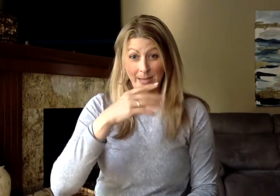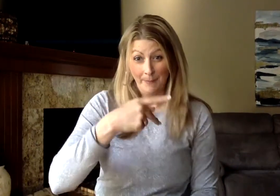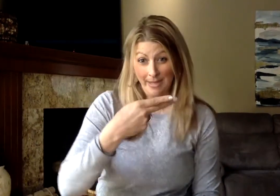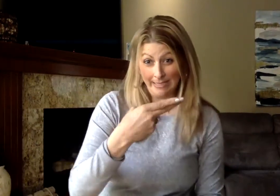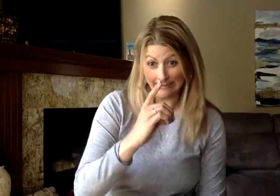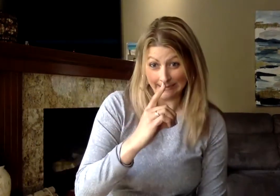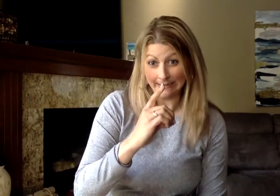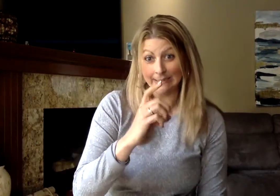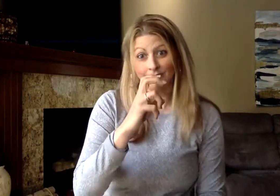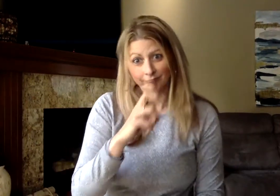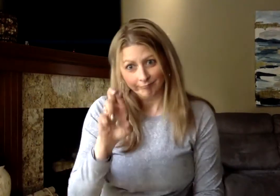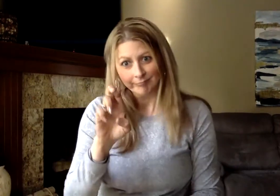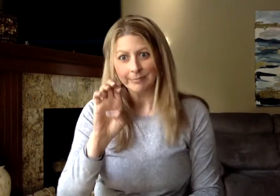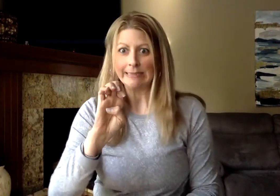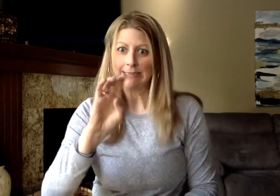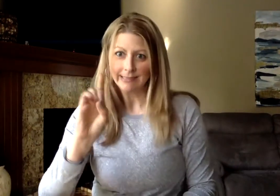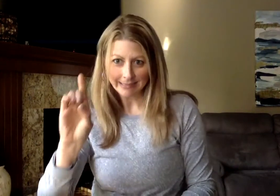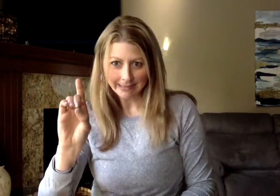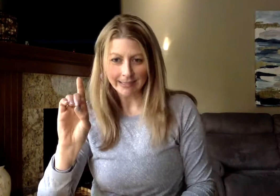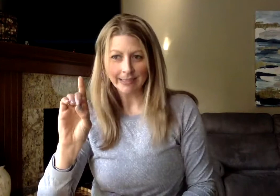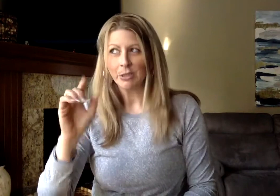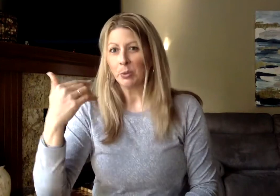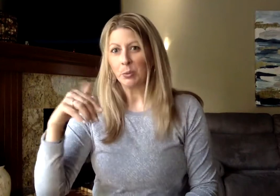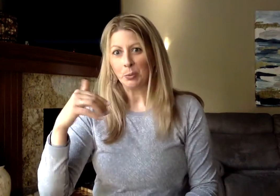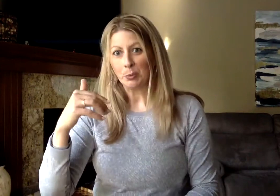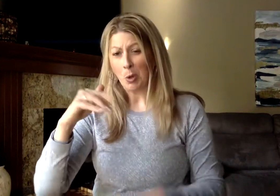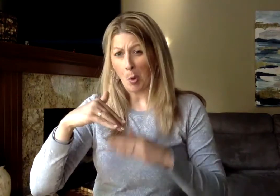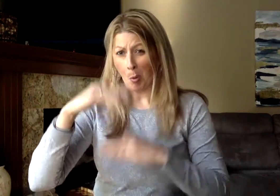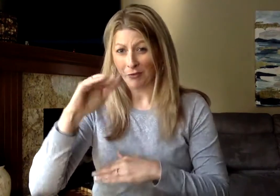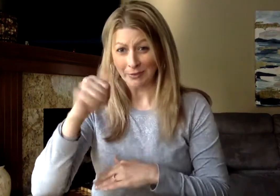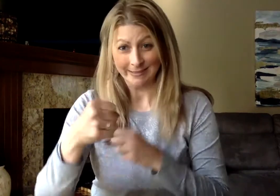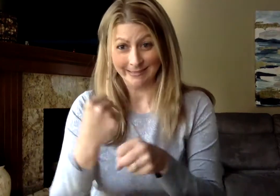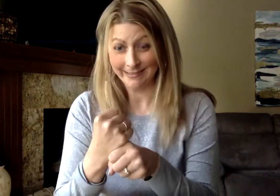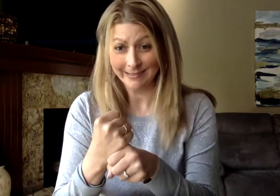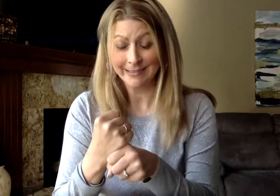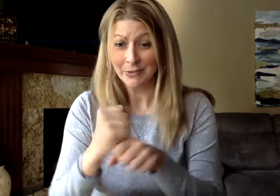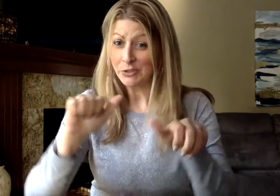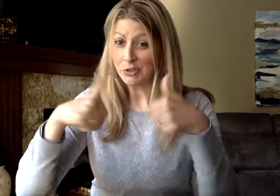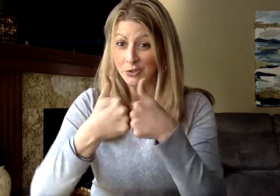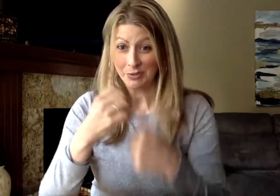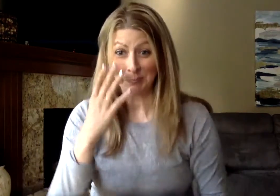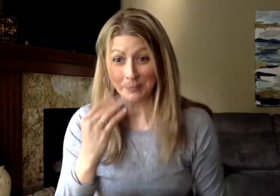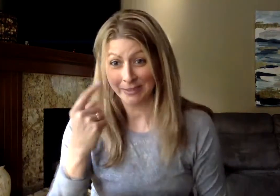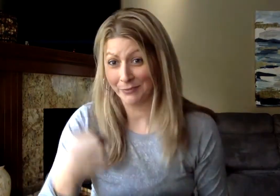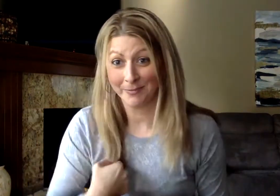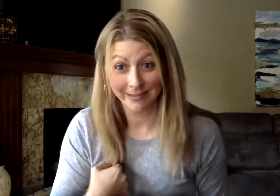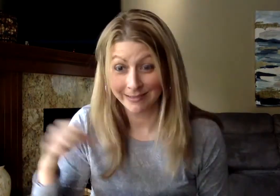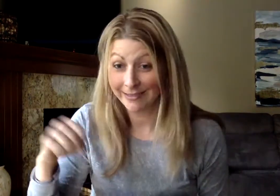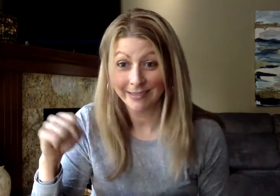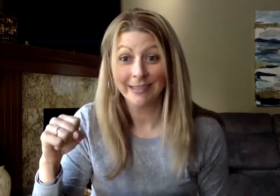So I have been working on my PhD. I transferred to an EDD for over 10 years. It was a very challenging experience